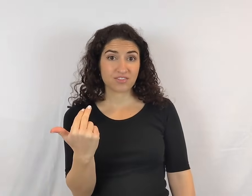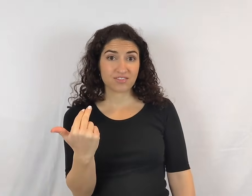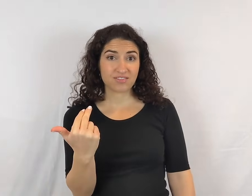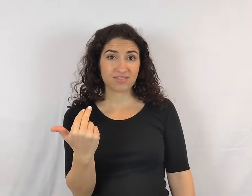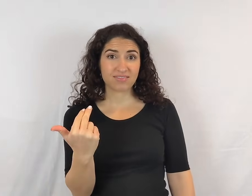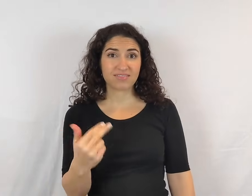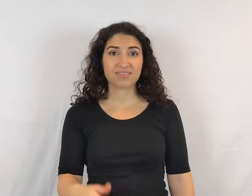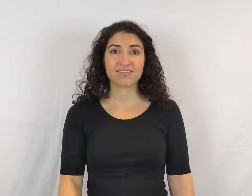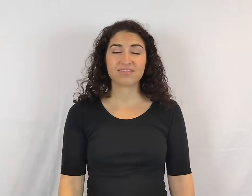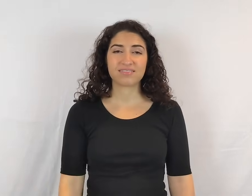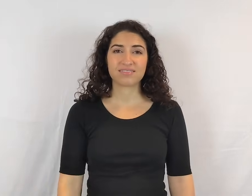2013,